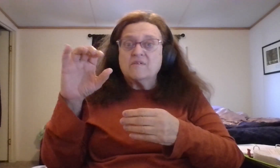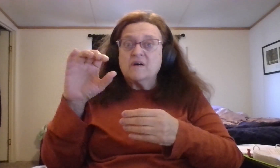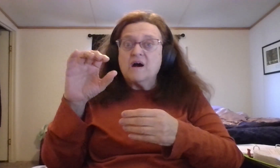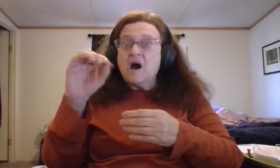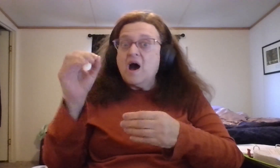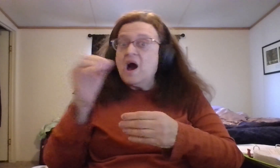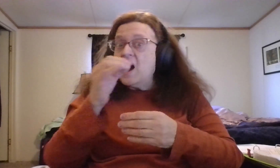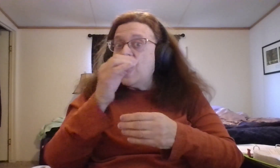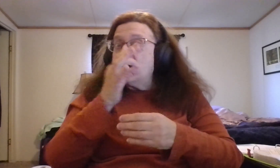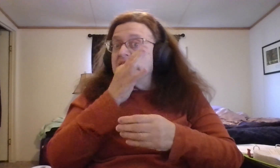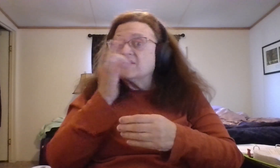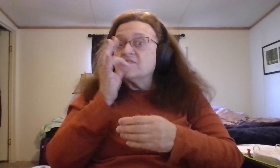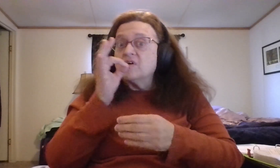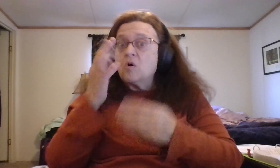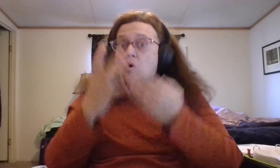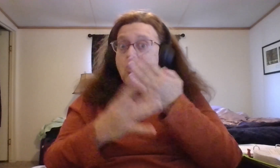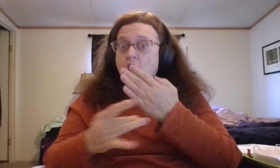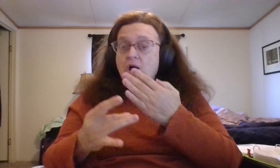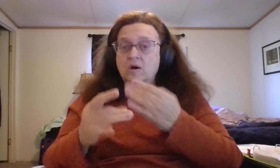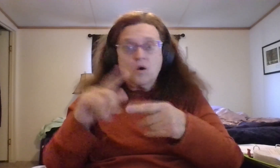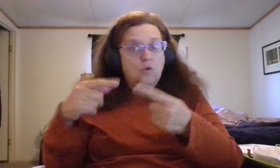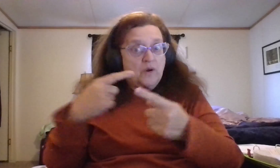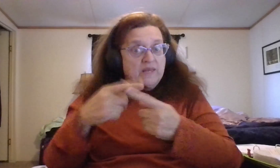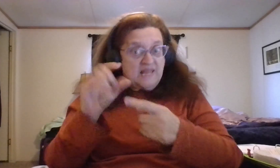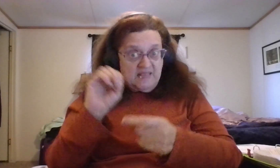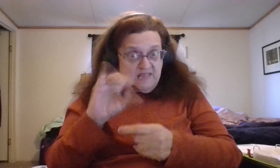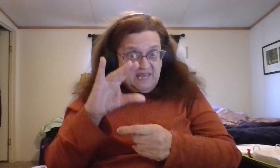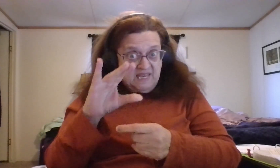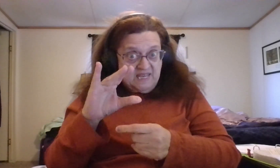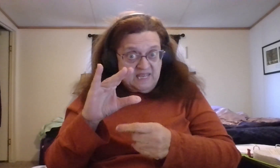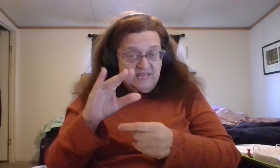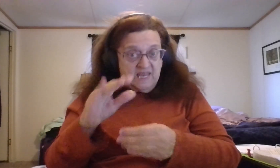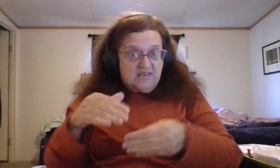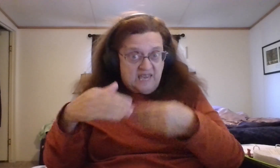was lit, it gave off a small flame.